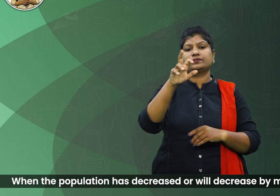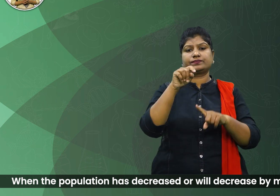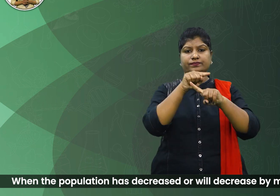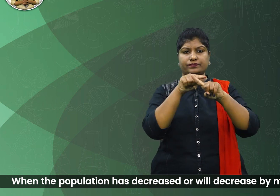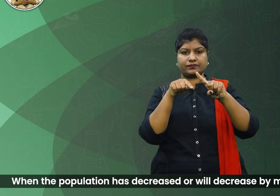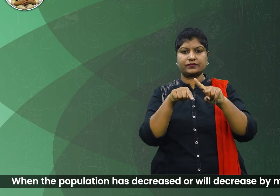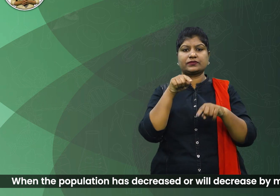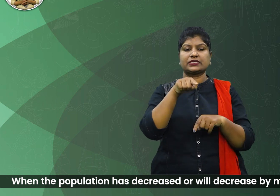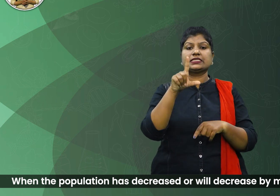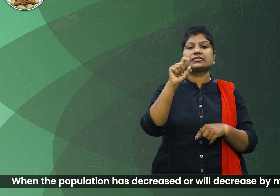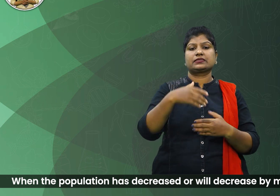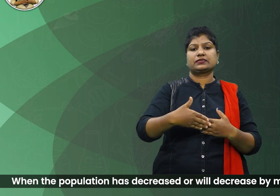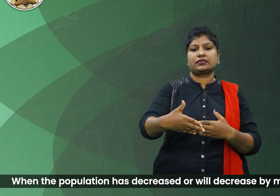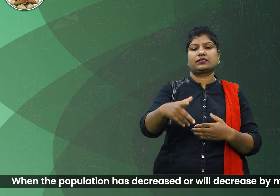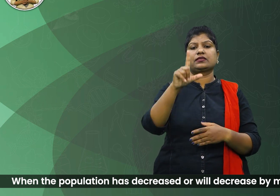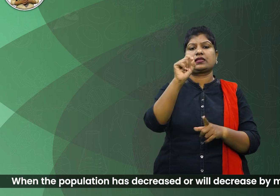in 10 years.